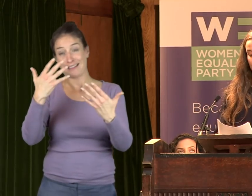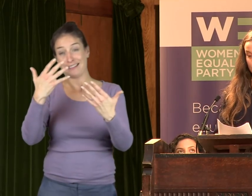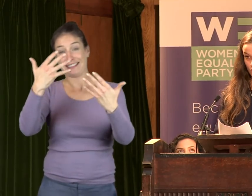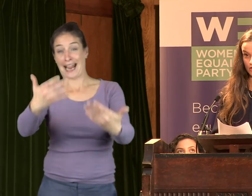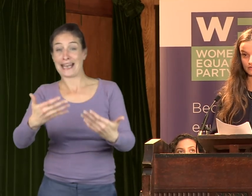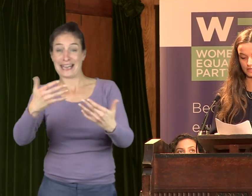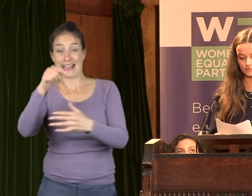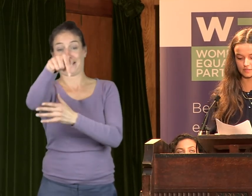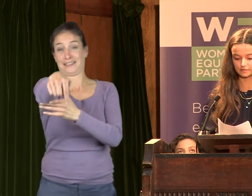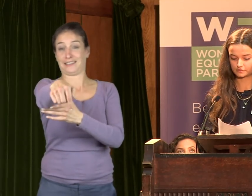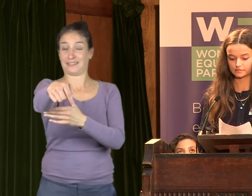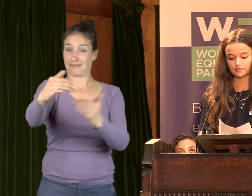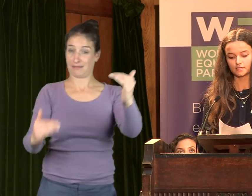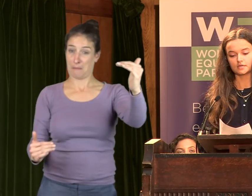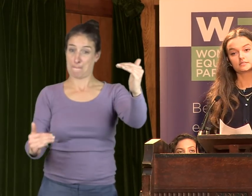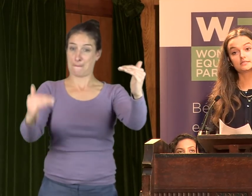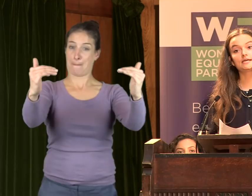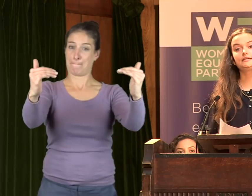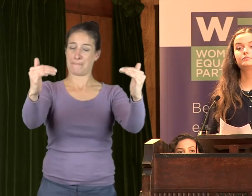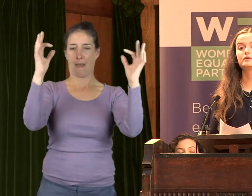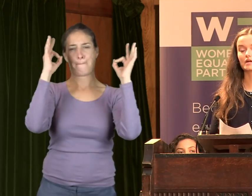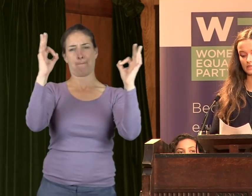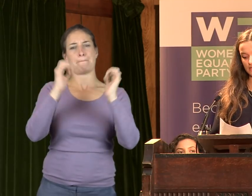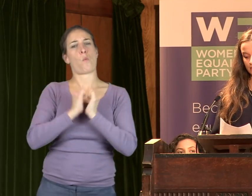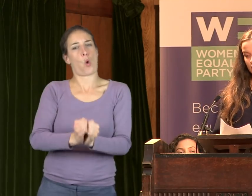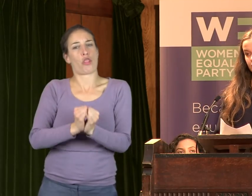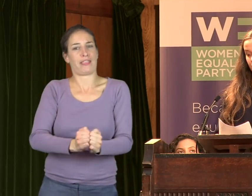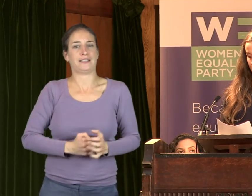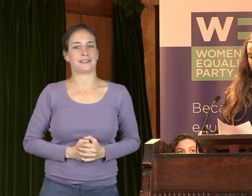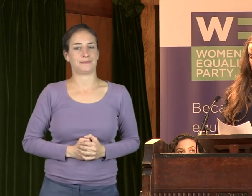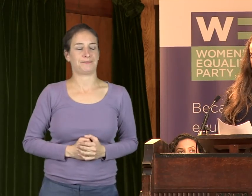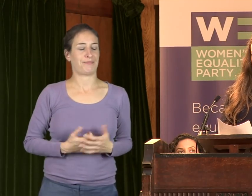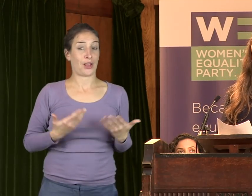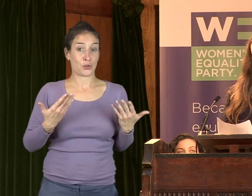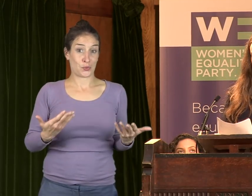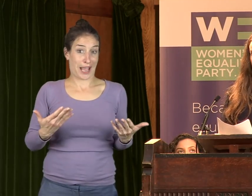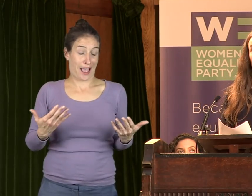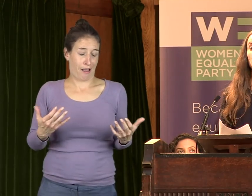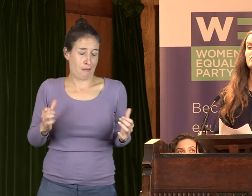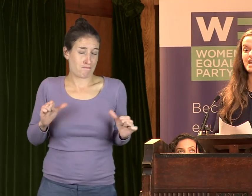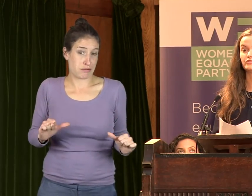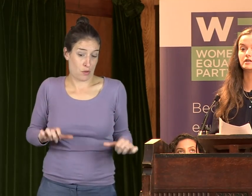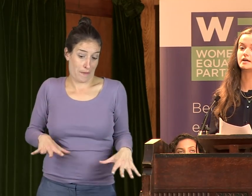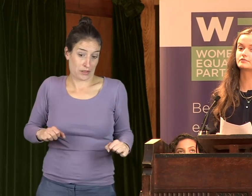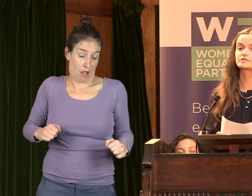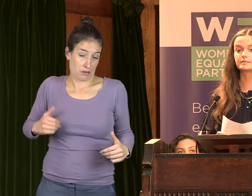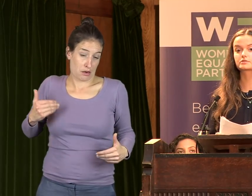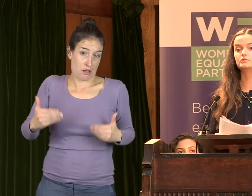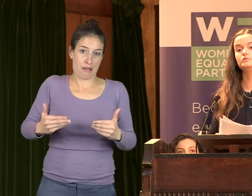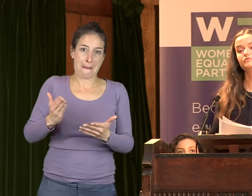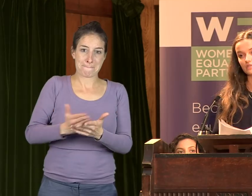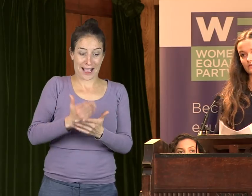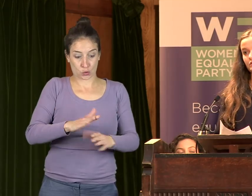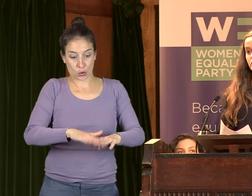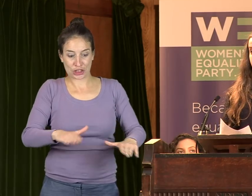exists is worth the inconvenience. Today, we've come a step closer to ensuring our children will never have to skip